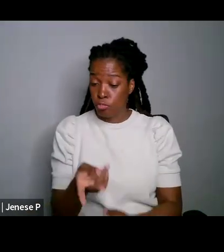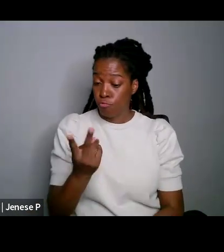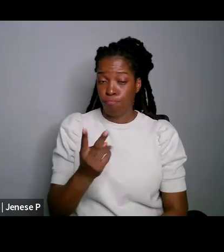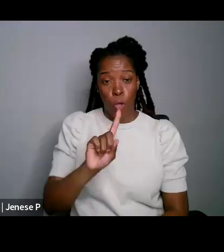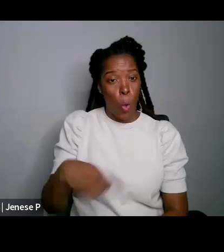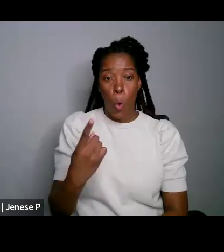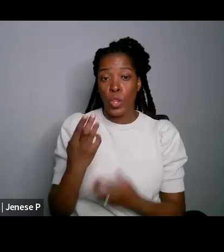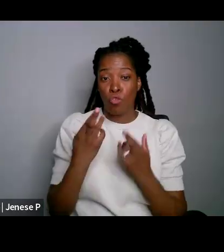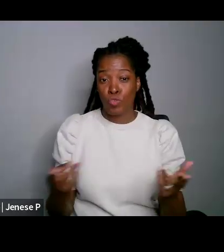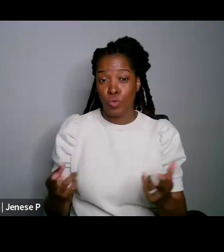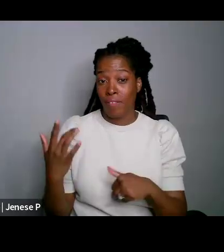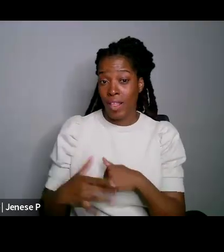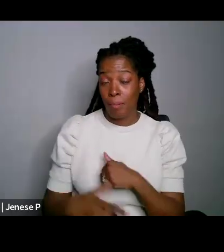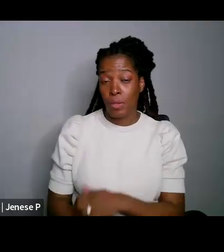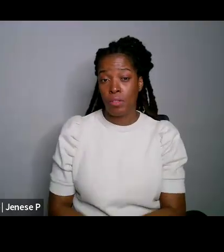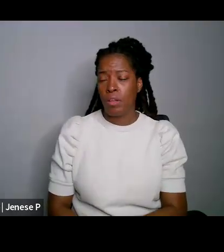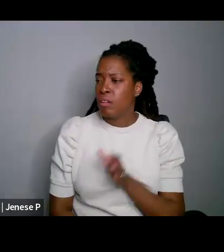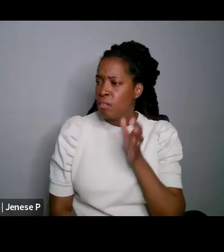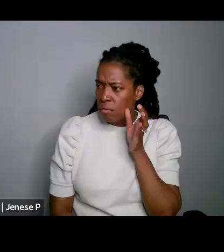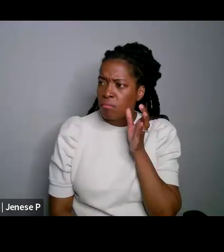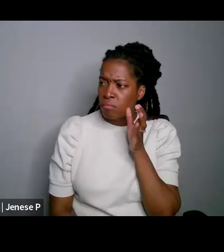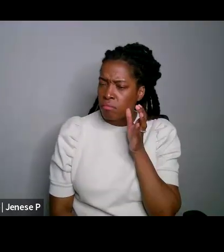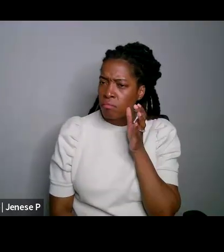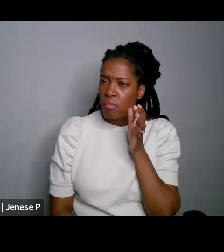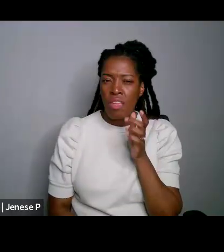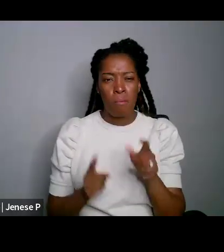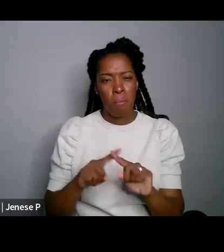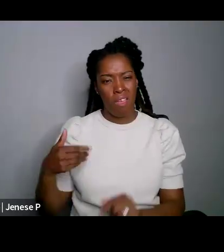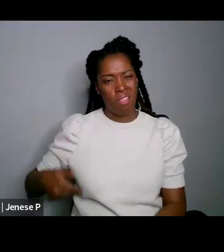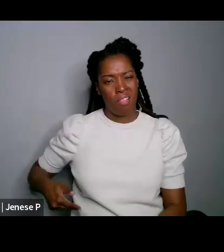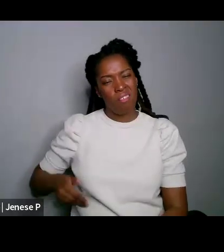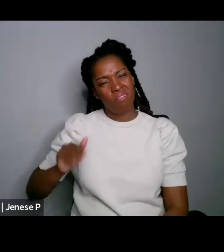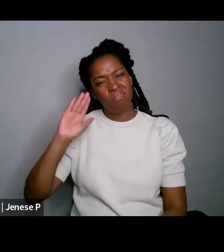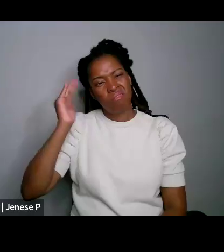And I heard that and it never sat right.